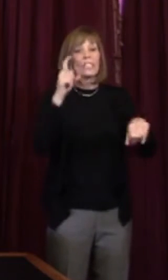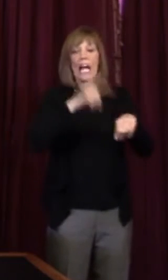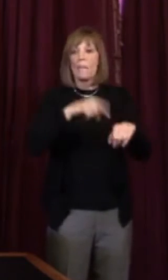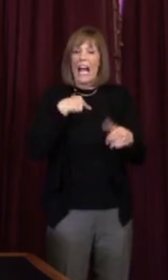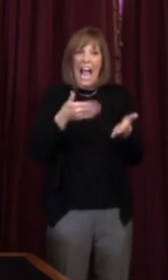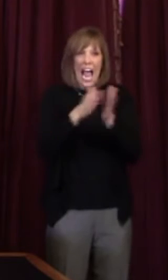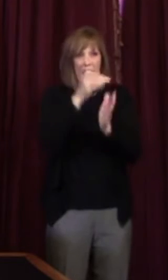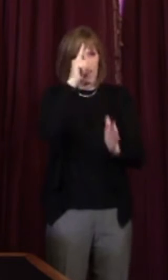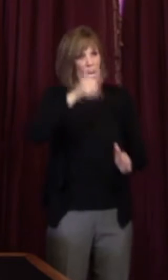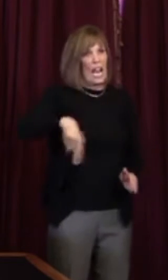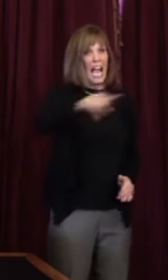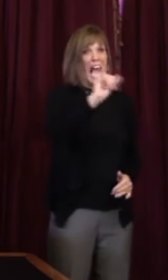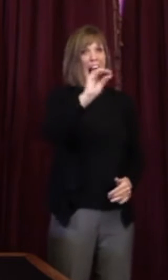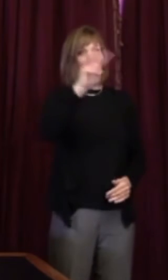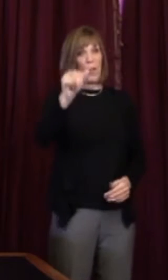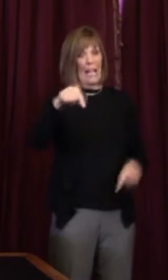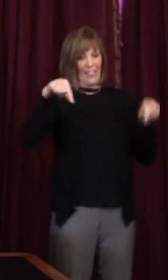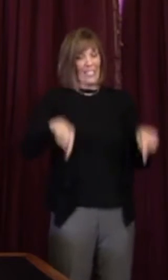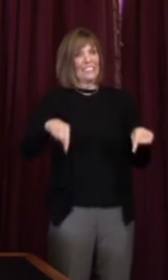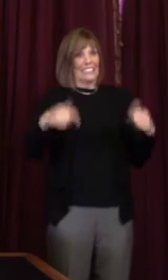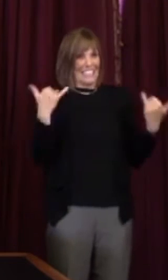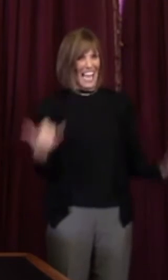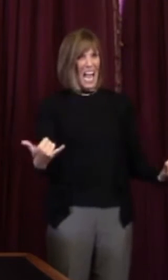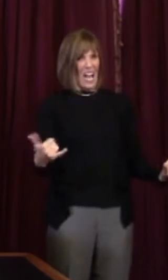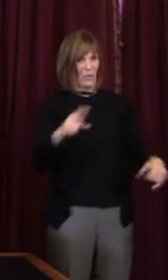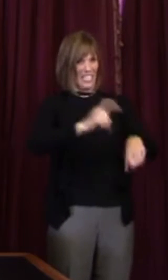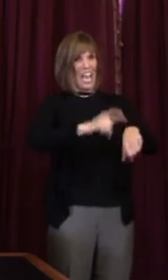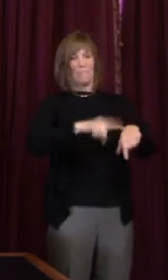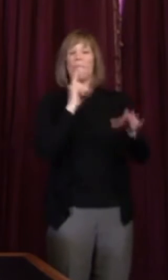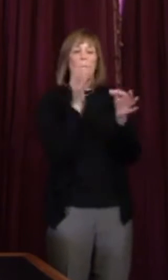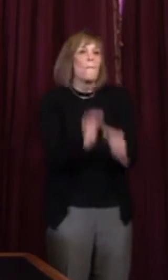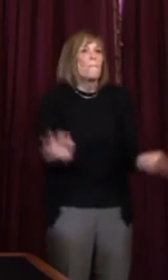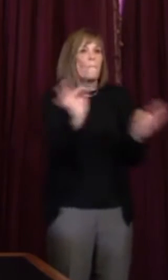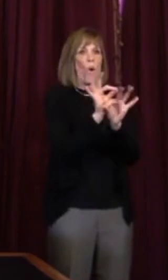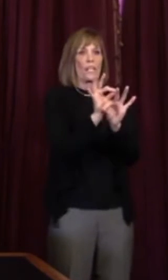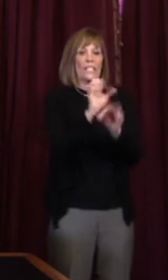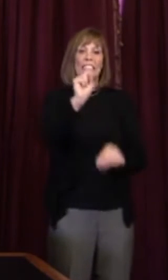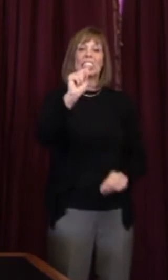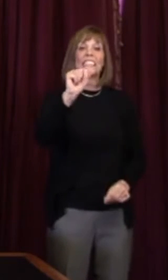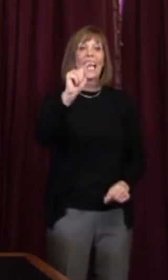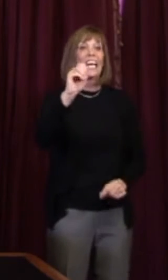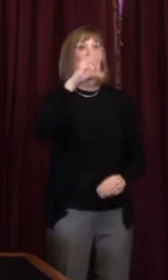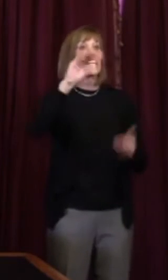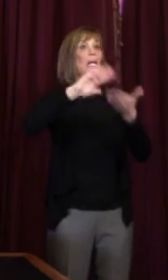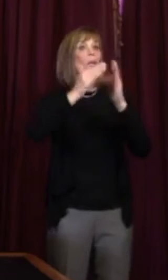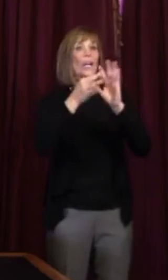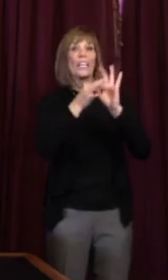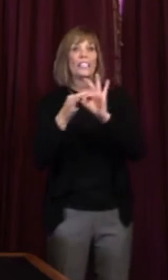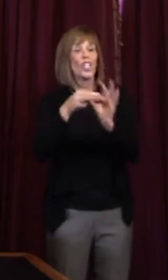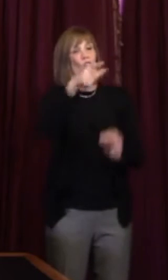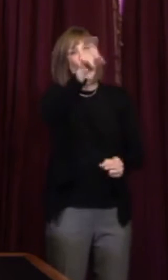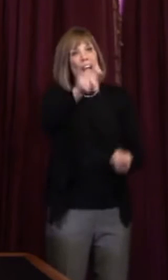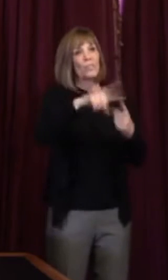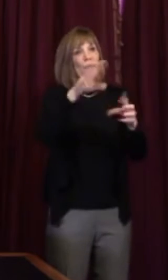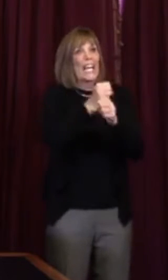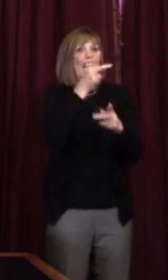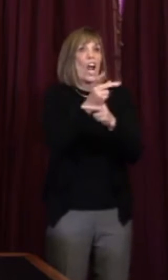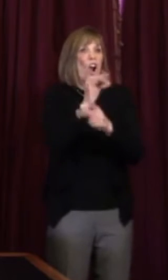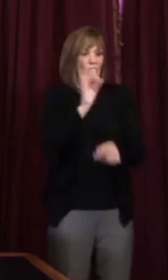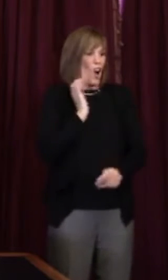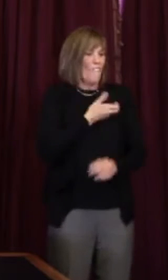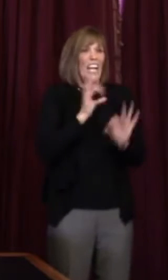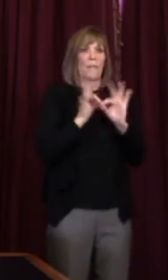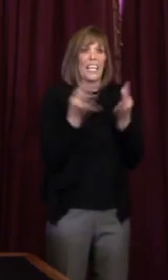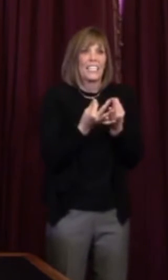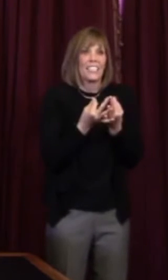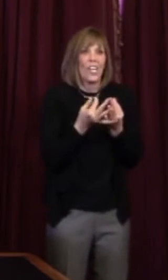ask for Iowa, this is the time, as a state, as a community, you got to take care of my family. We've been